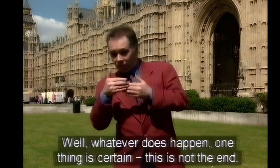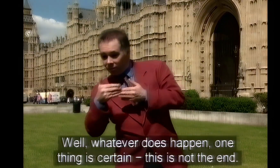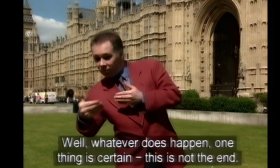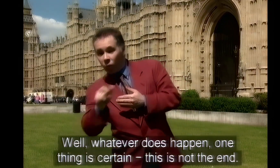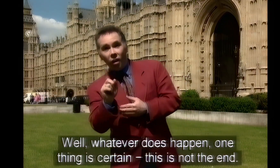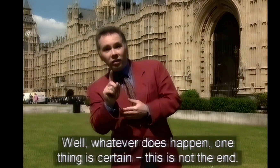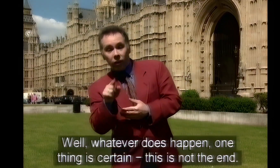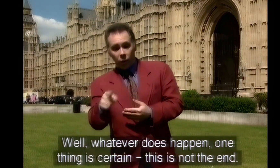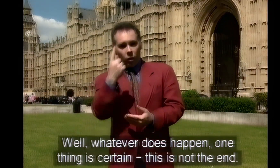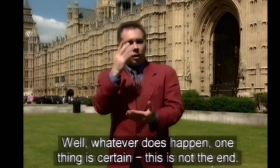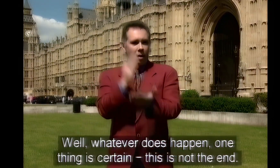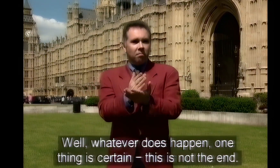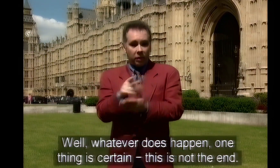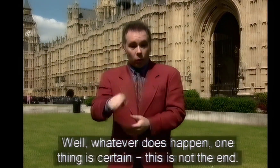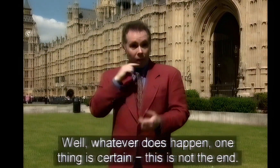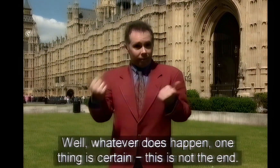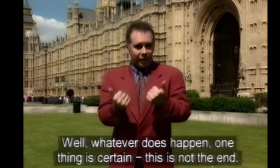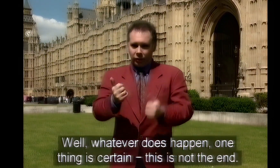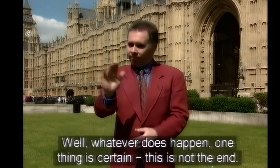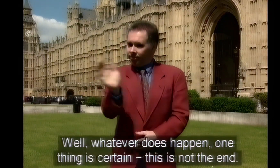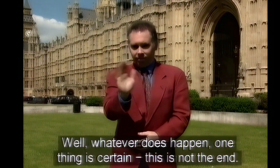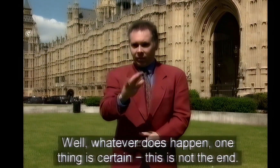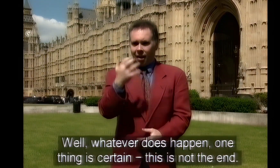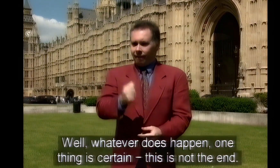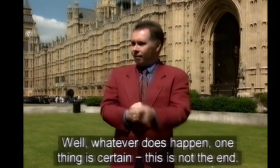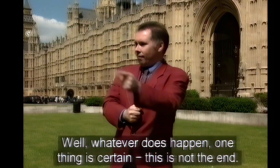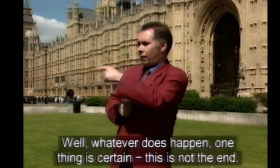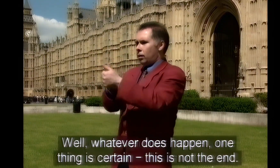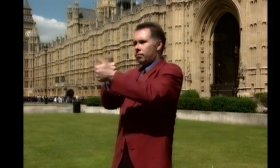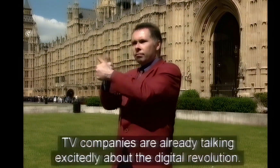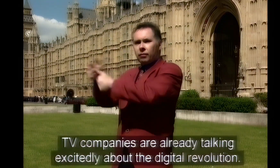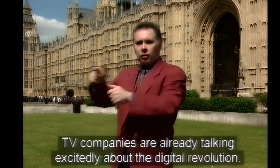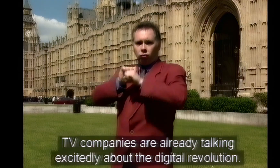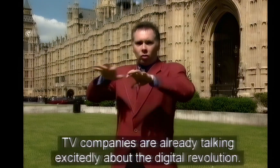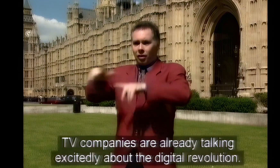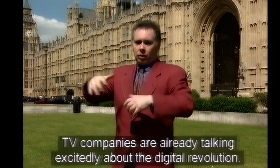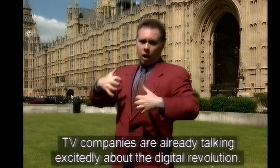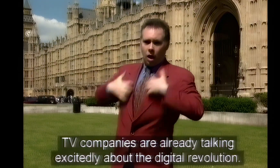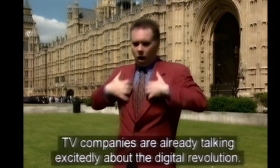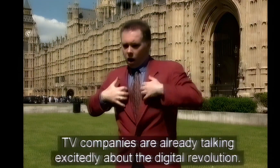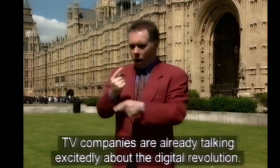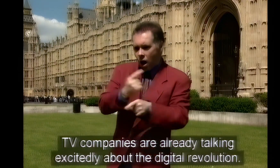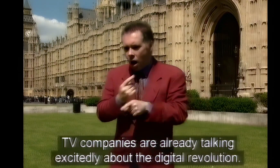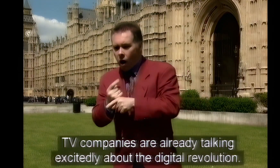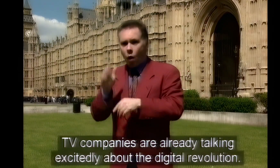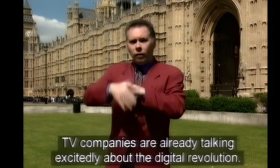Well, whatever does happen, one thing is certain, this is not the end. There are already broadcast and television companies